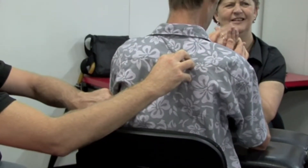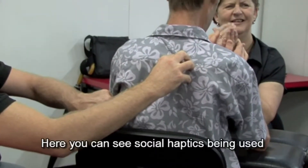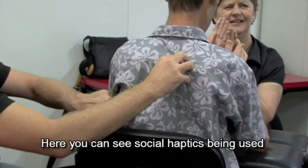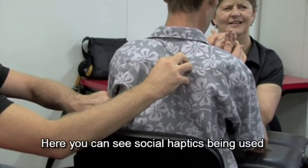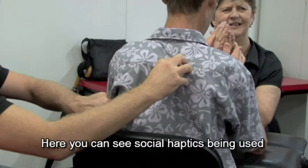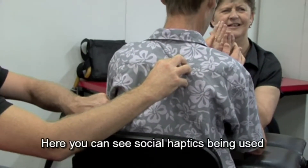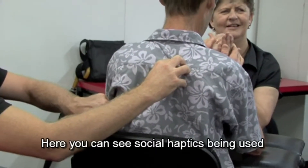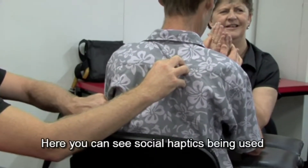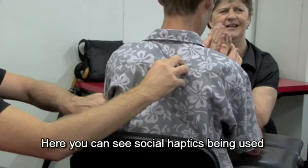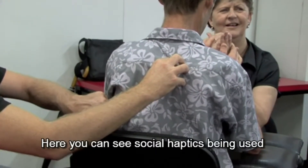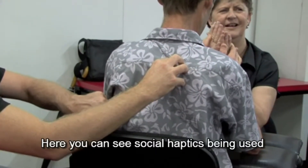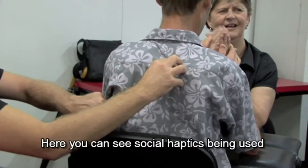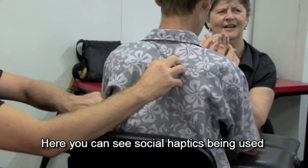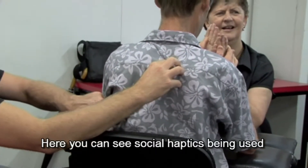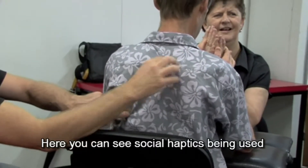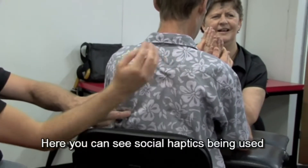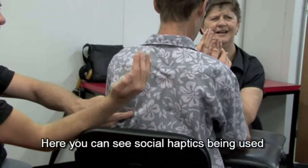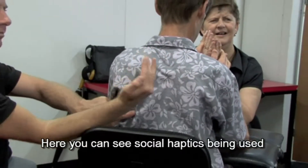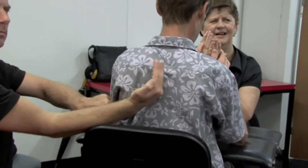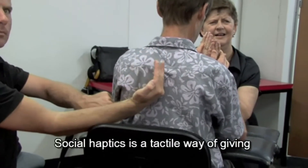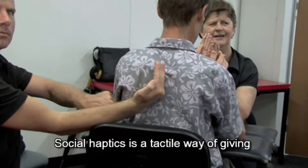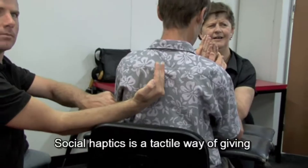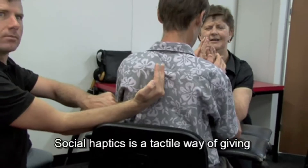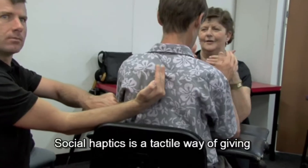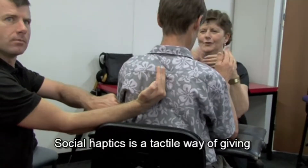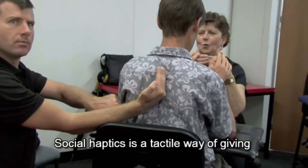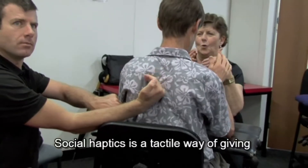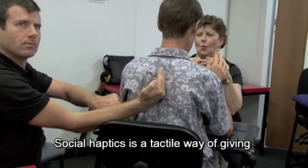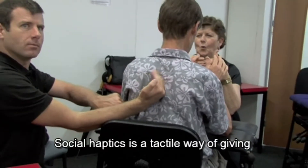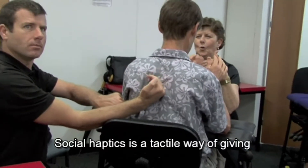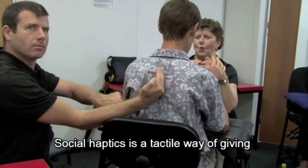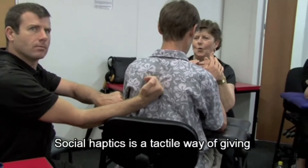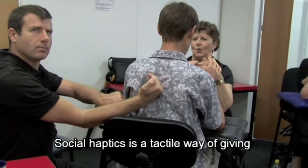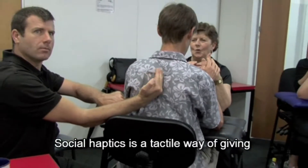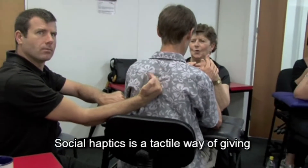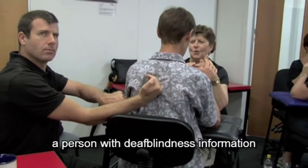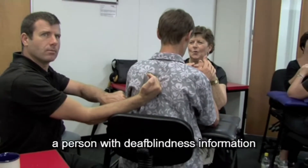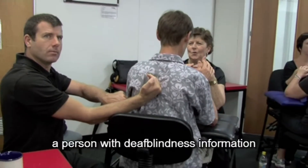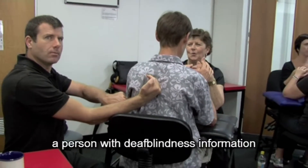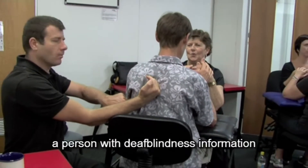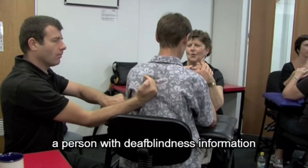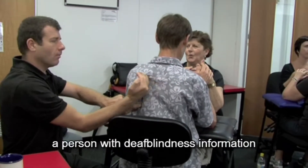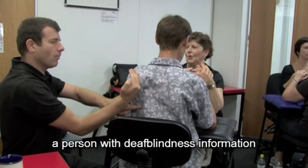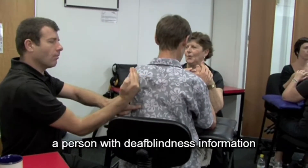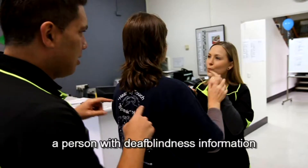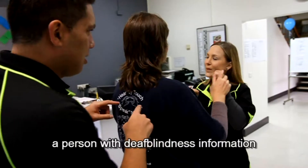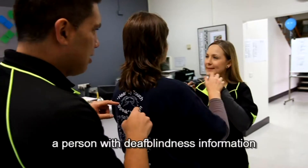Here you can see social haptics being used. Social haptics is a tactile way of giving a person with deafblindness